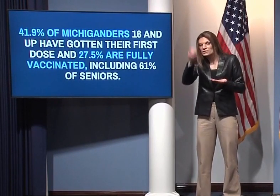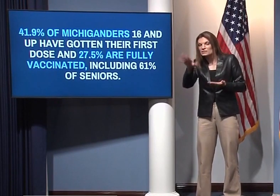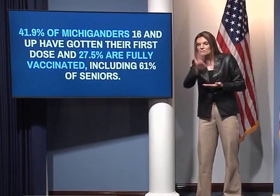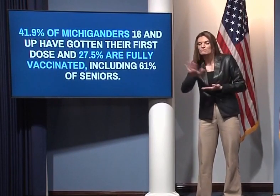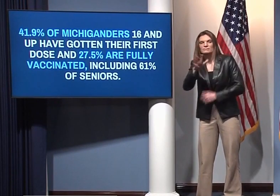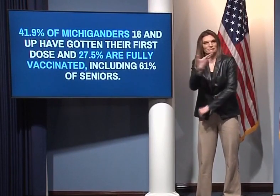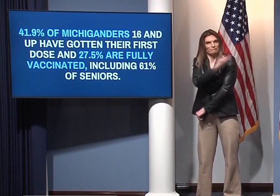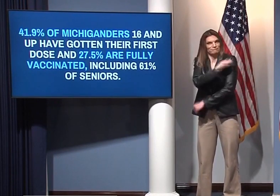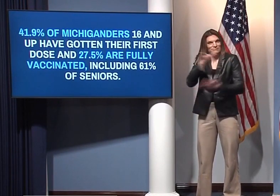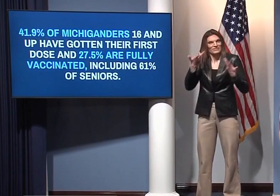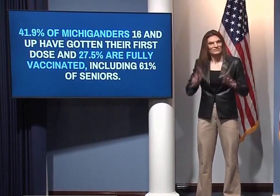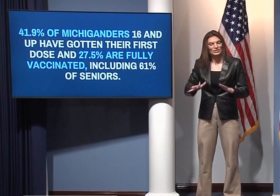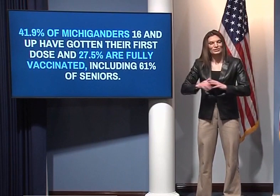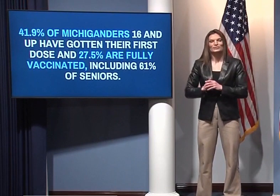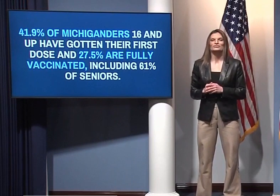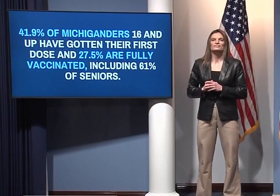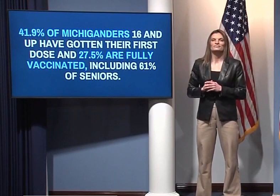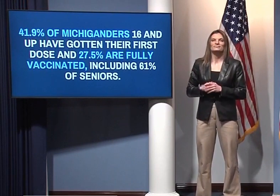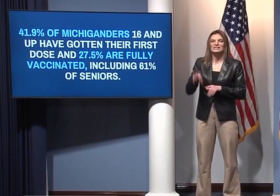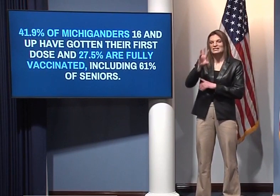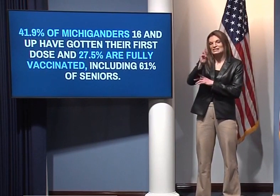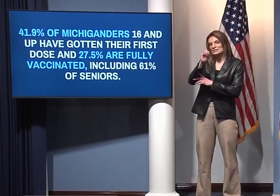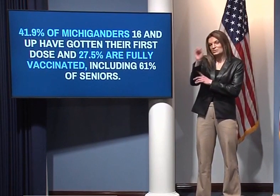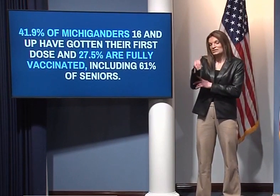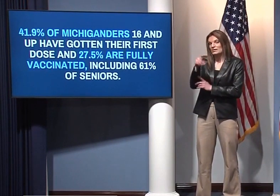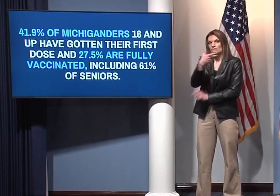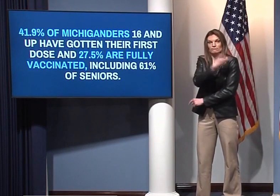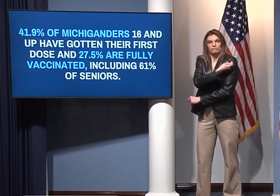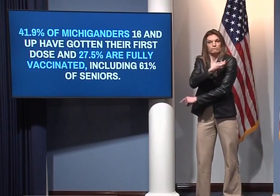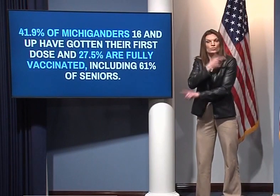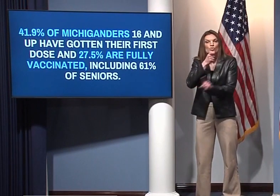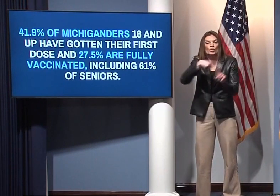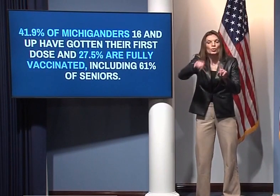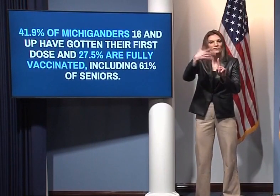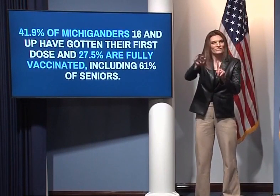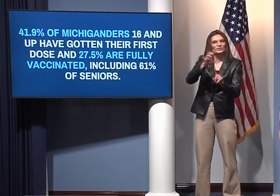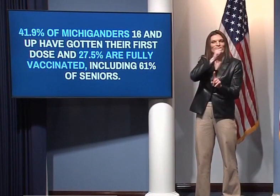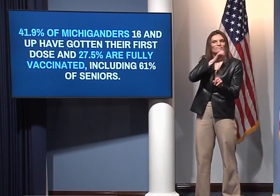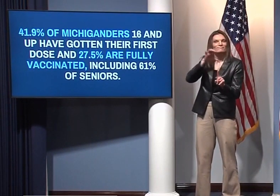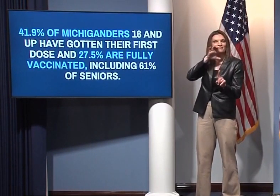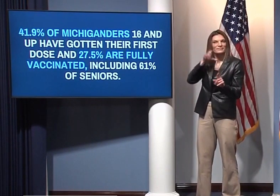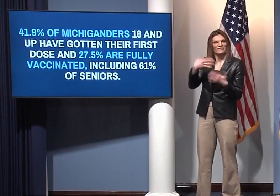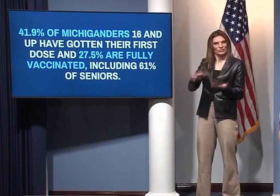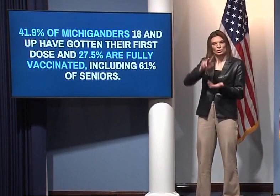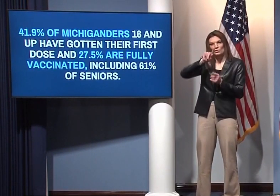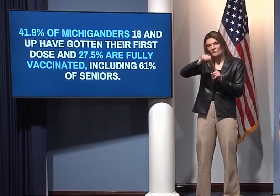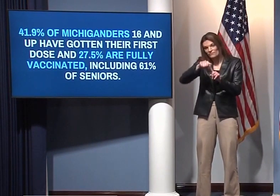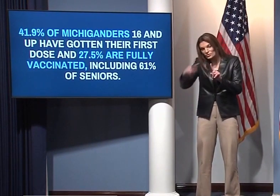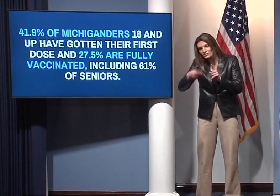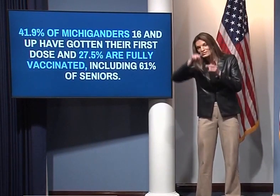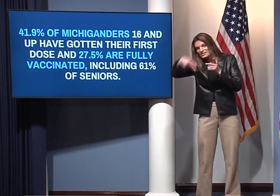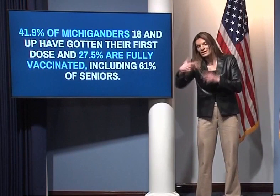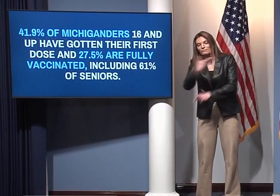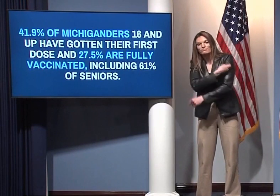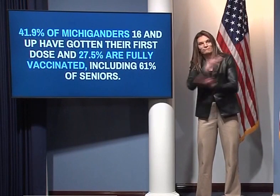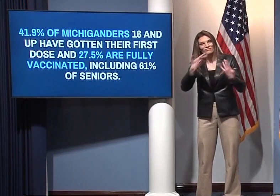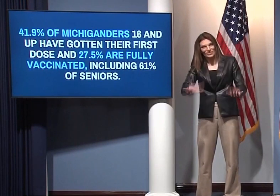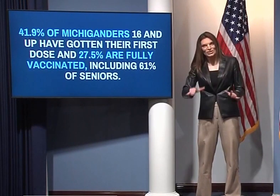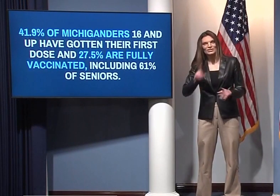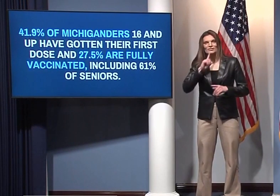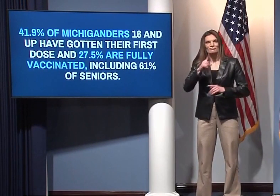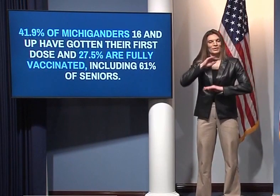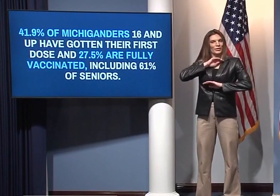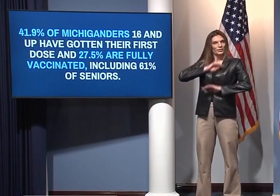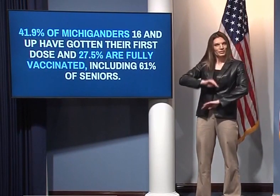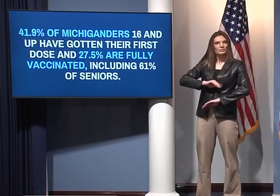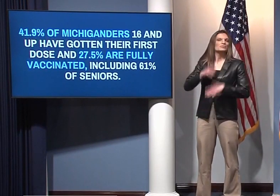61% of seniors. Our vaccine response is a testament to what we can do if we work together. I want to thank